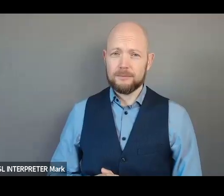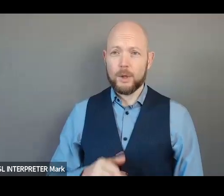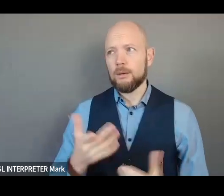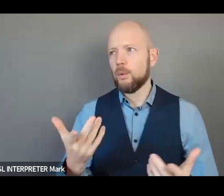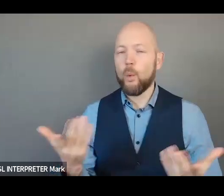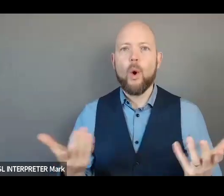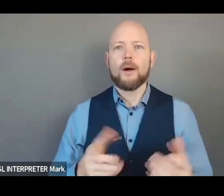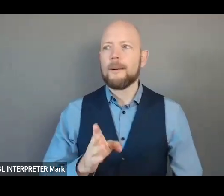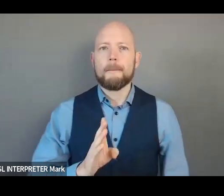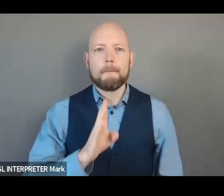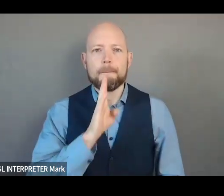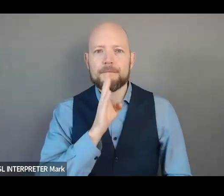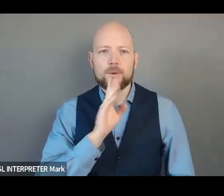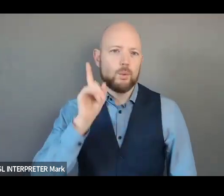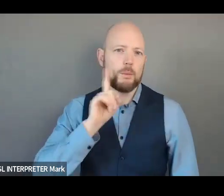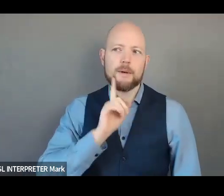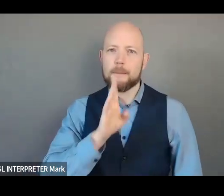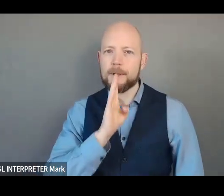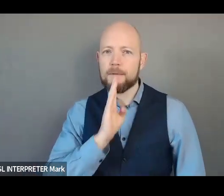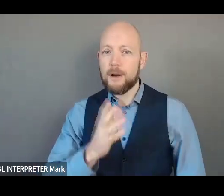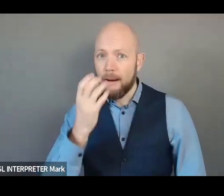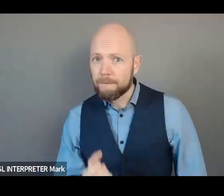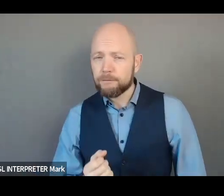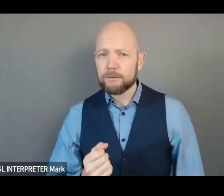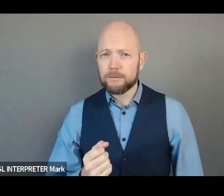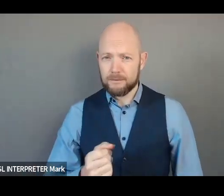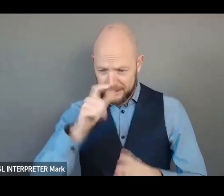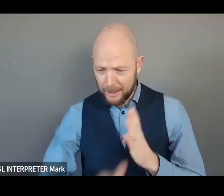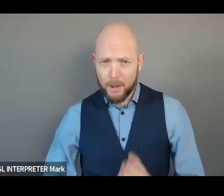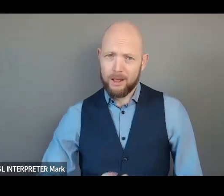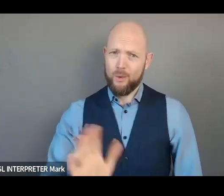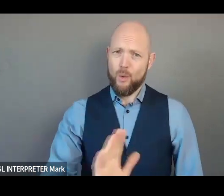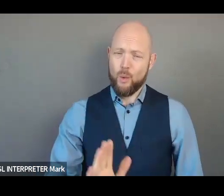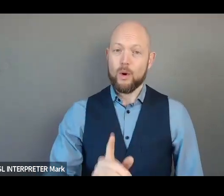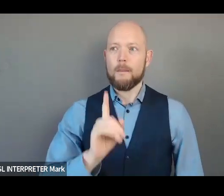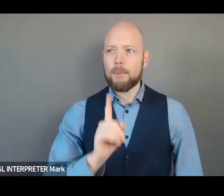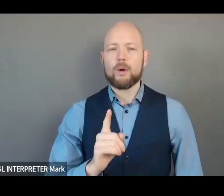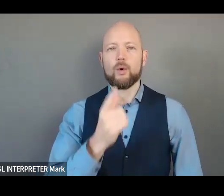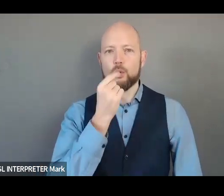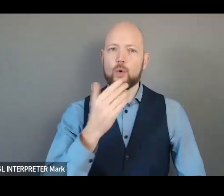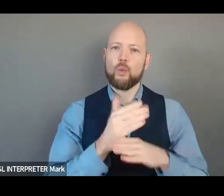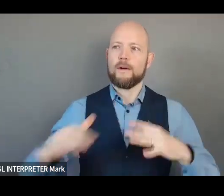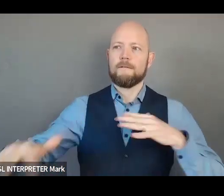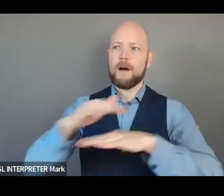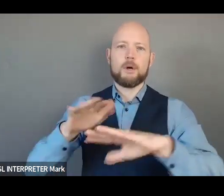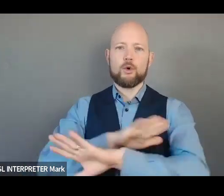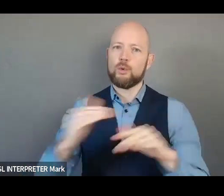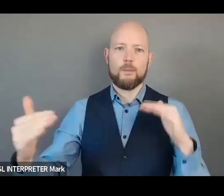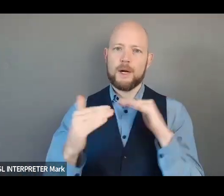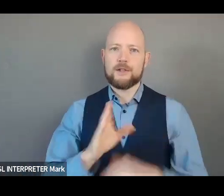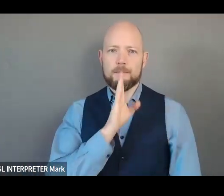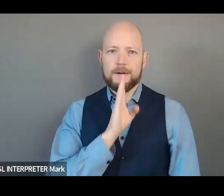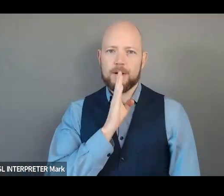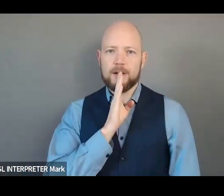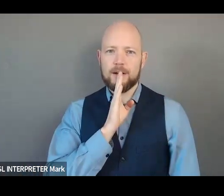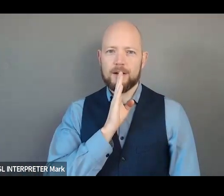periods, but you might face disabling barriers if you menstruate in a working environment that's designed by and for people who do not